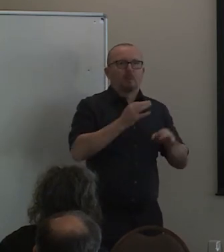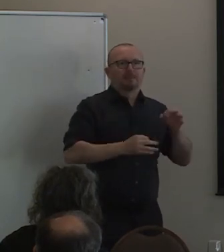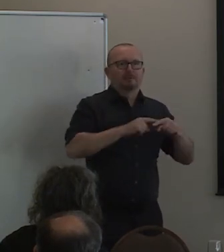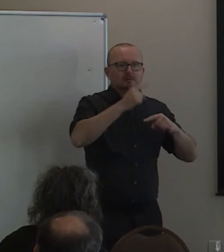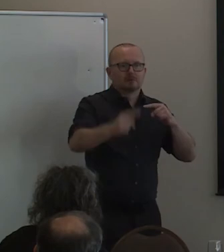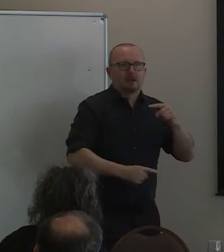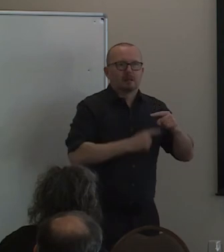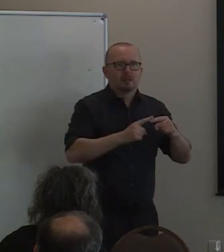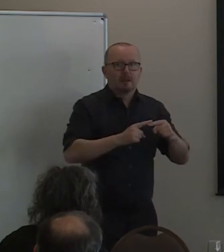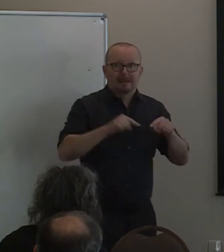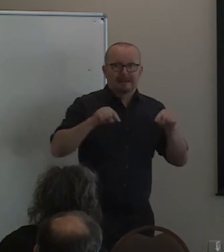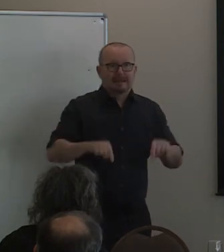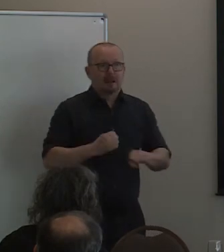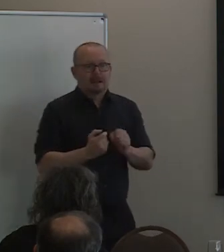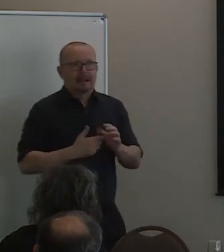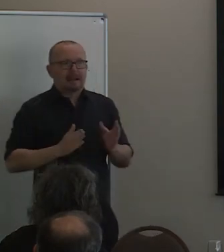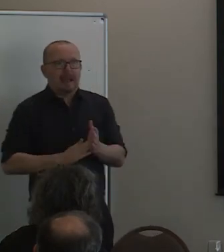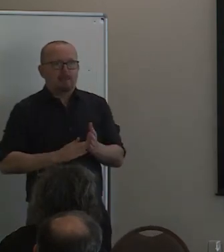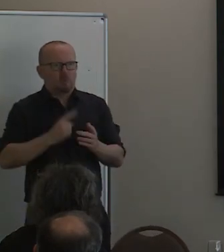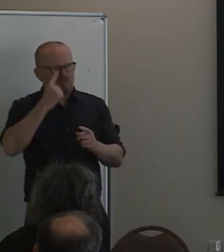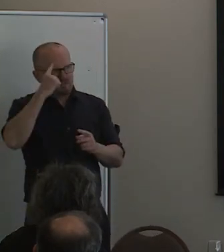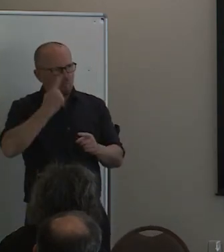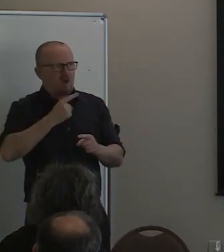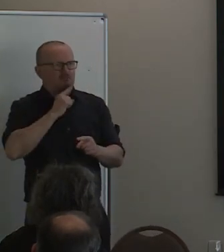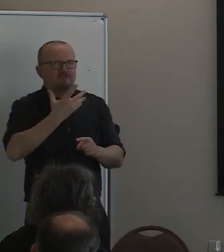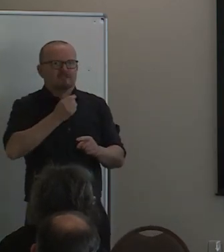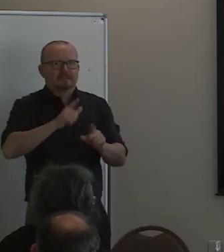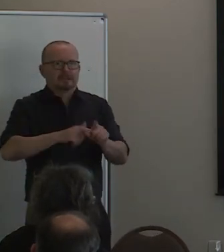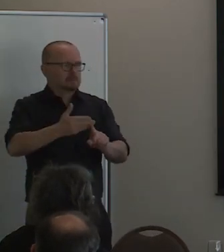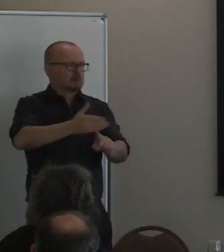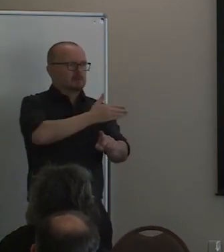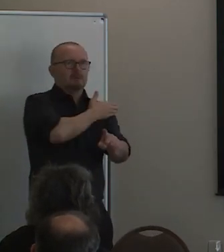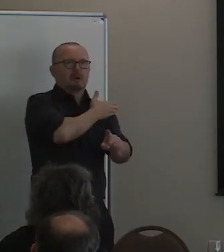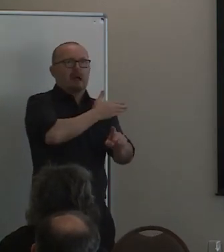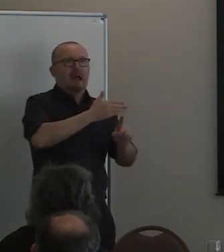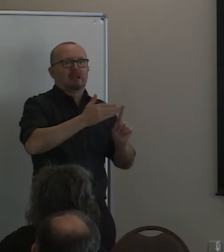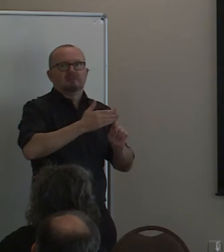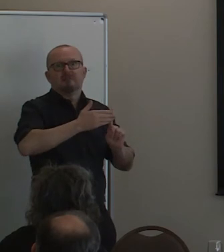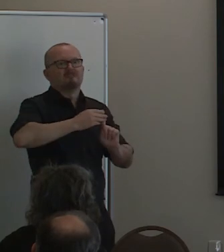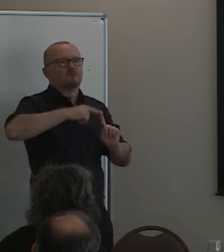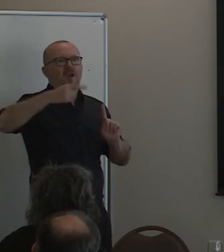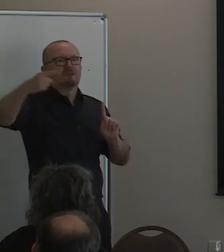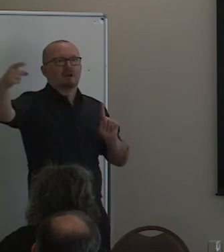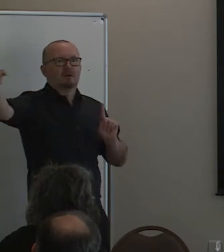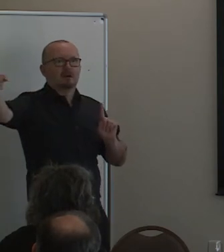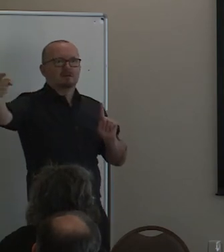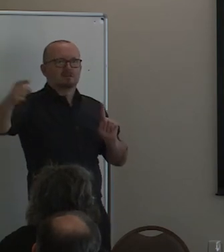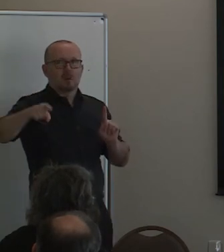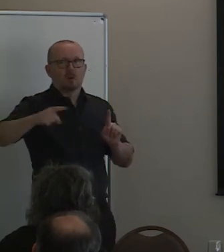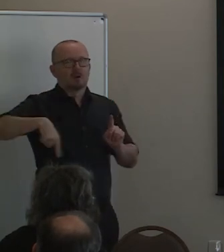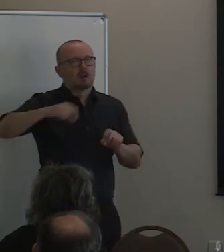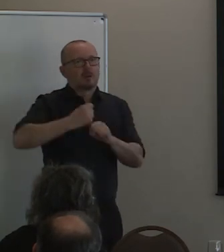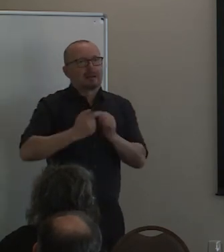in the past, like, how are we gonna keep our archives safe into forever? There's just this scope of